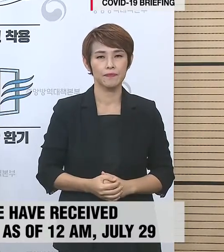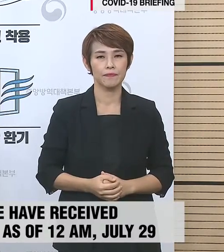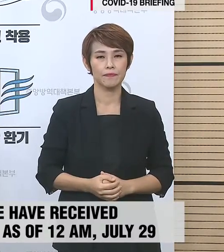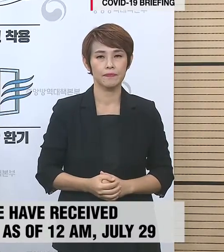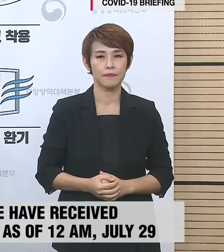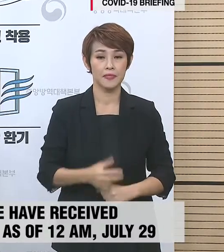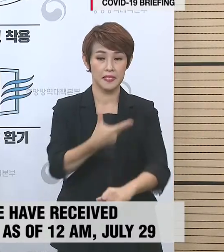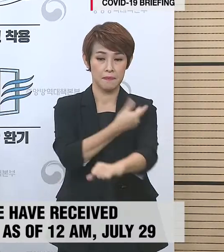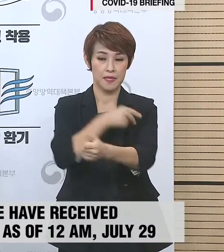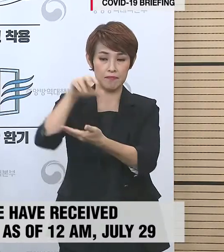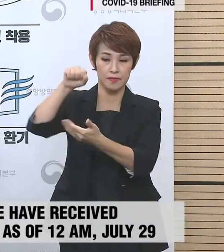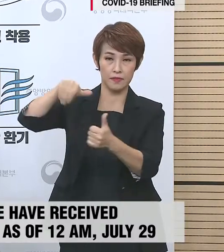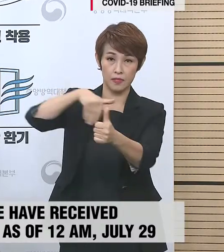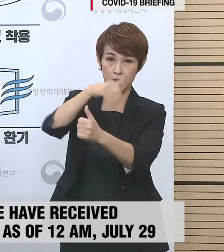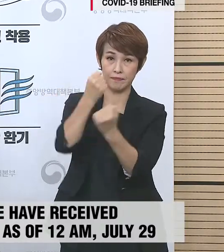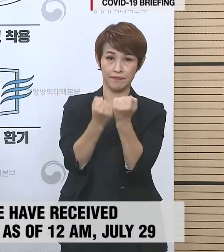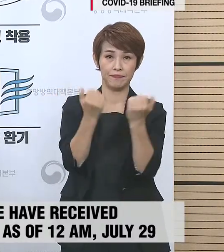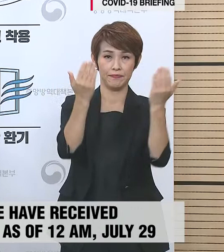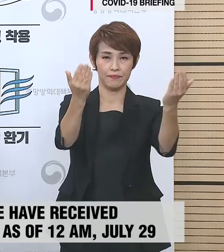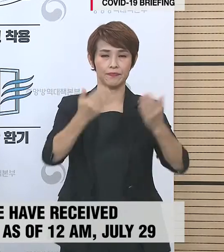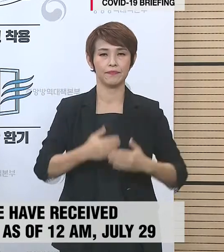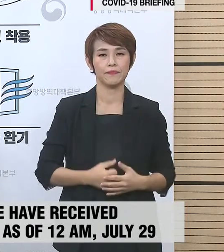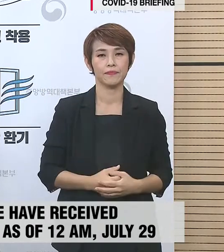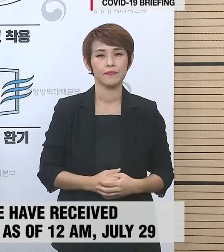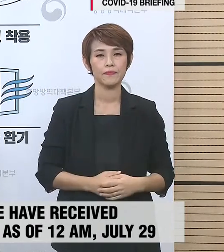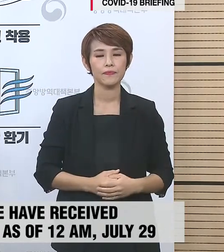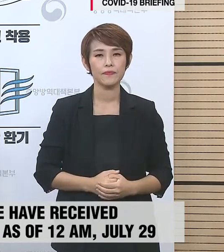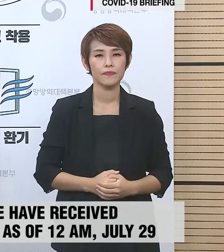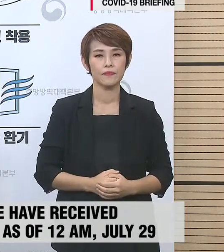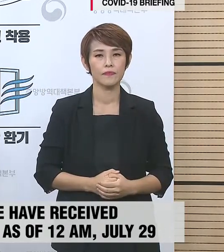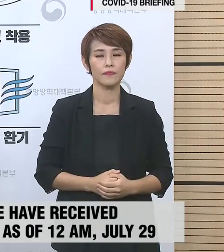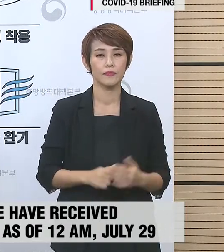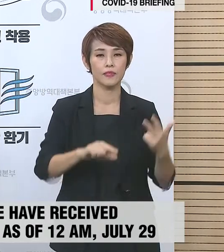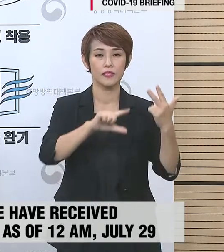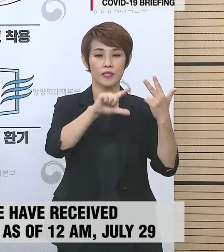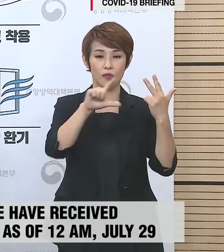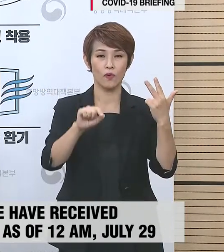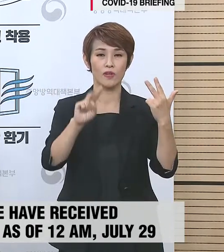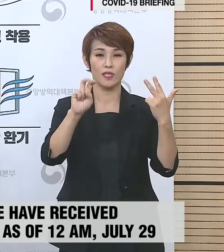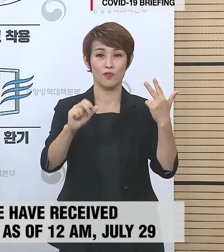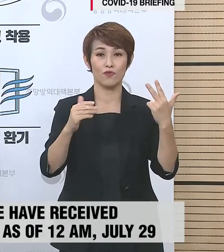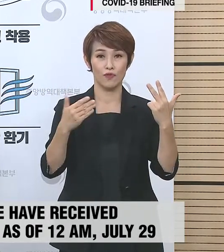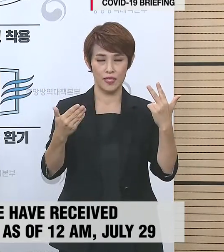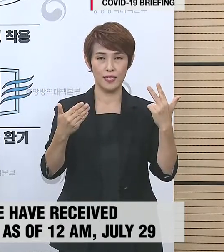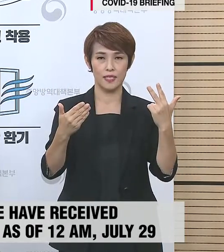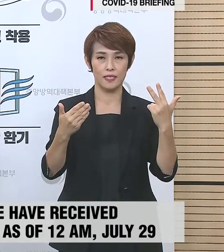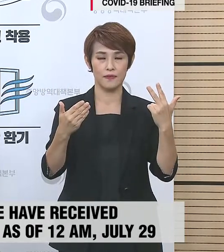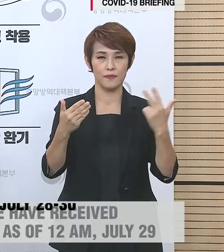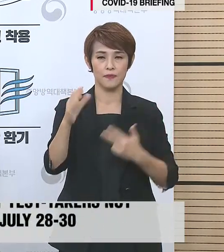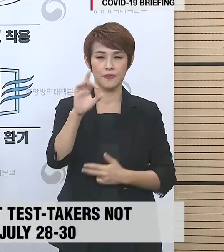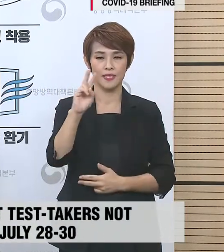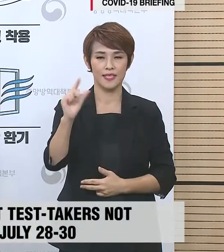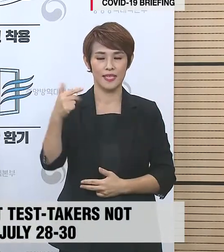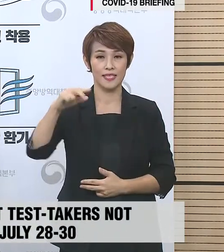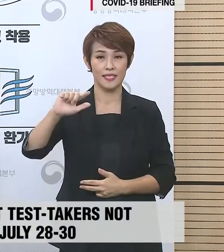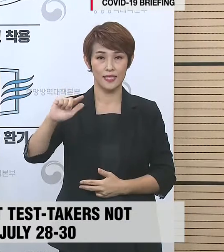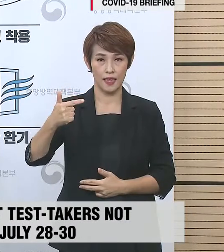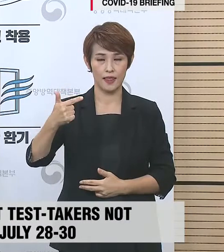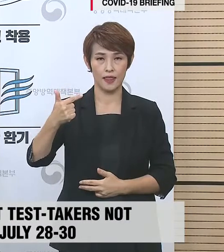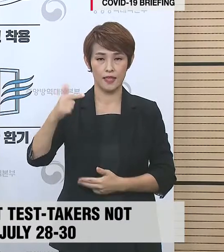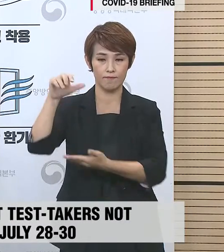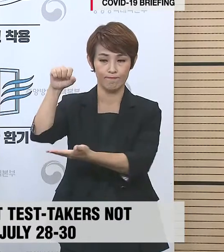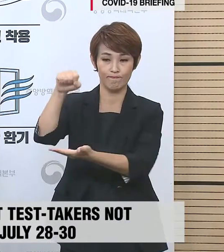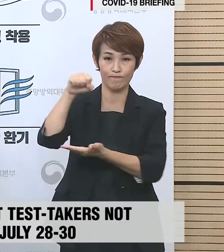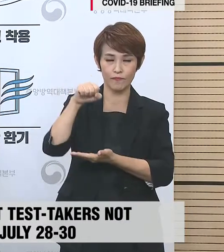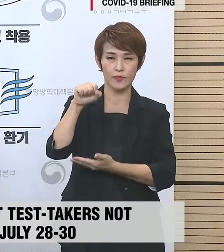regardless of your registered residential area. And here are some updates on our updated schedule for